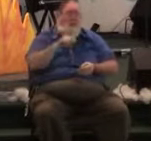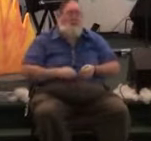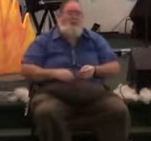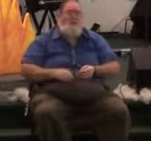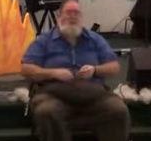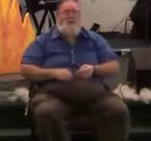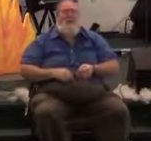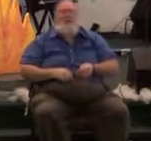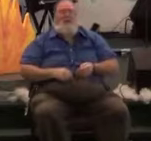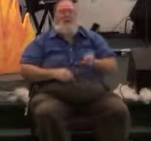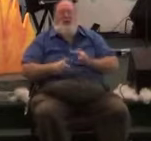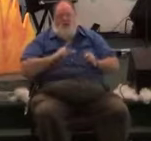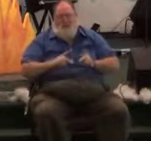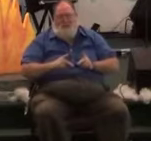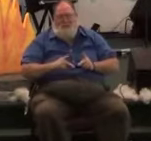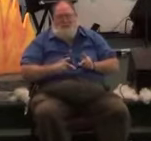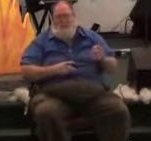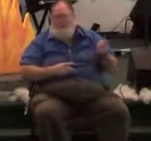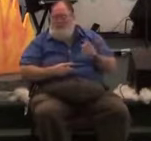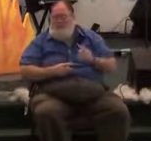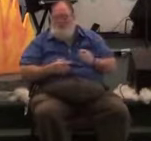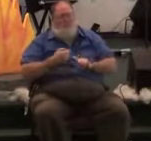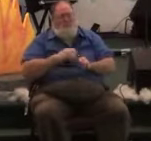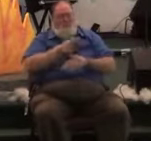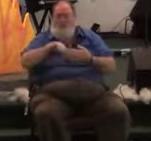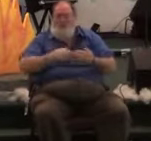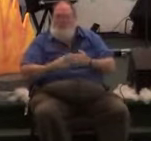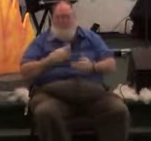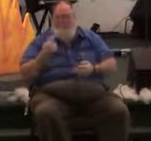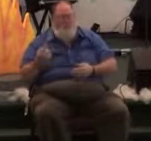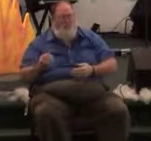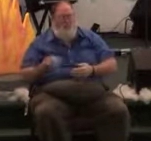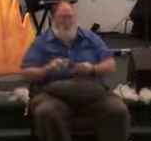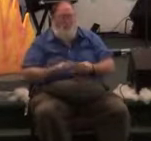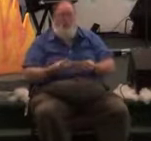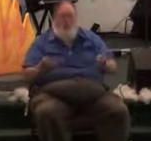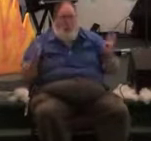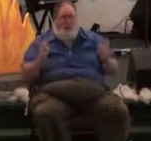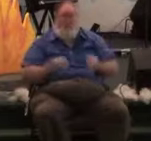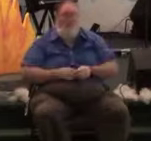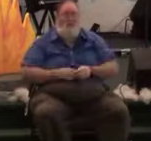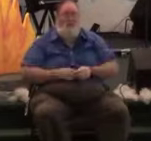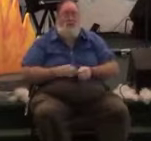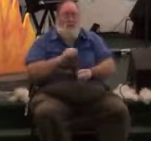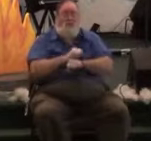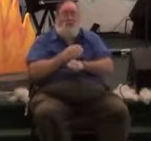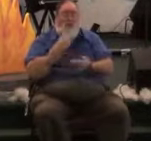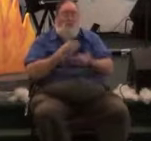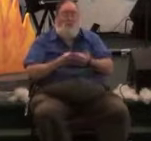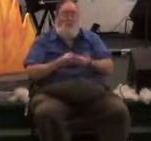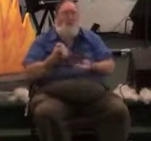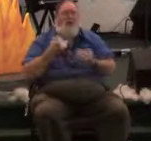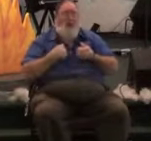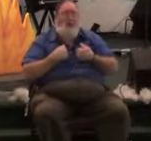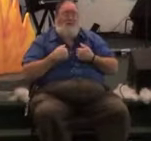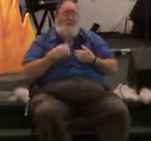all over that county area here. And it's just a really neat thing that's been started. And it works out really good, and they're going to